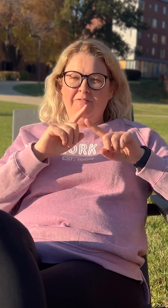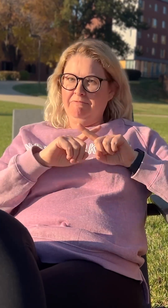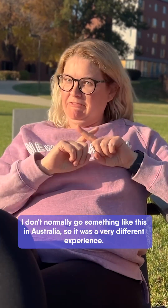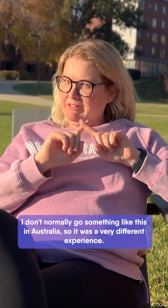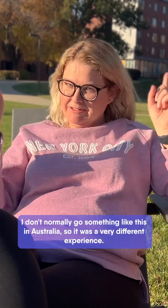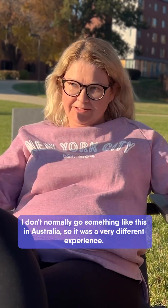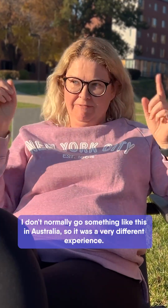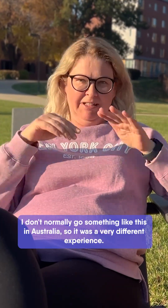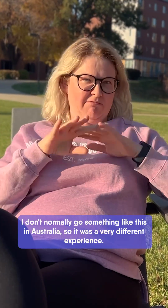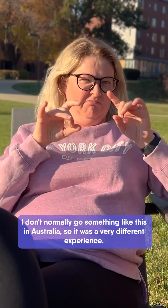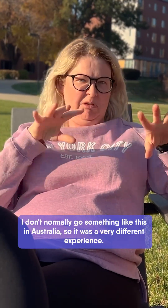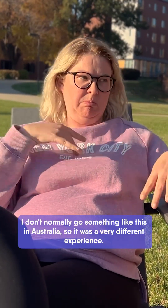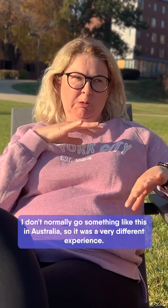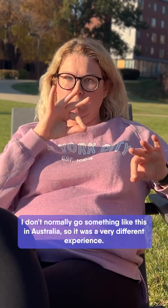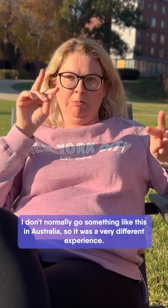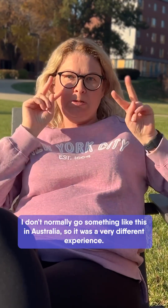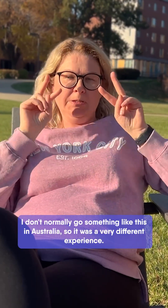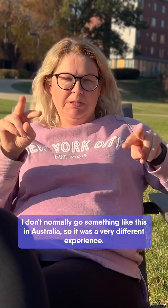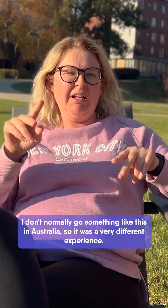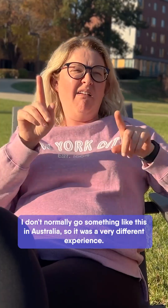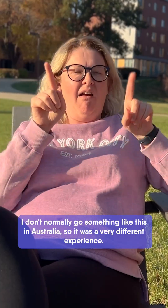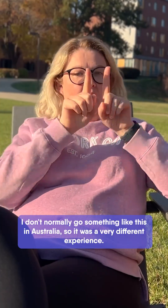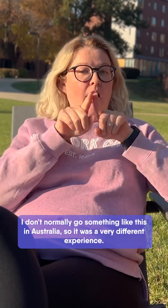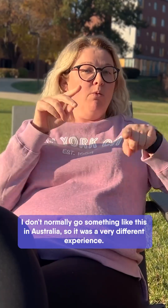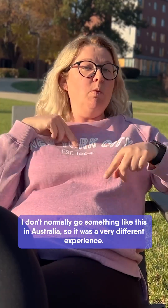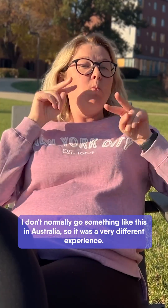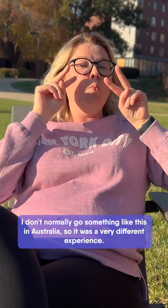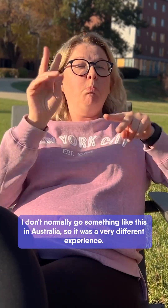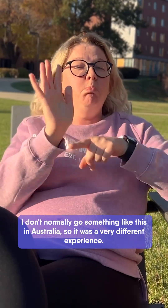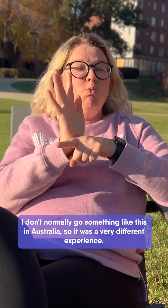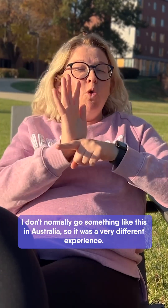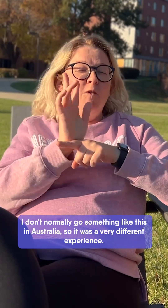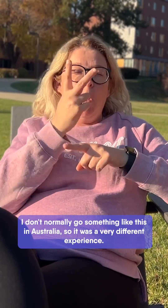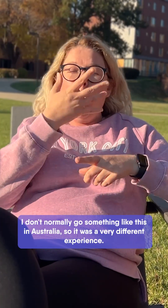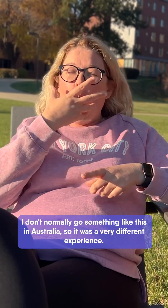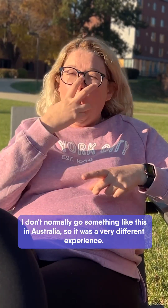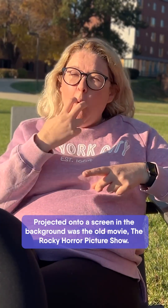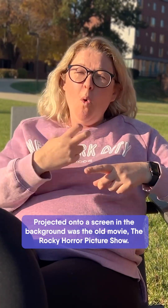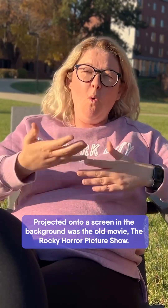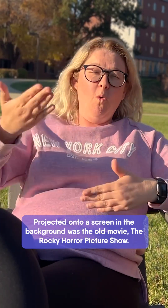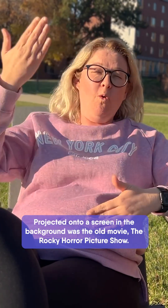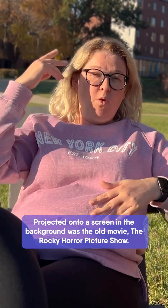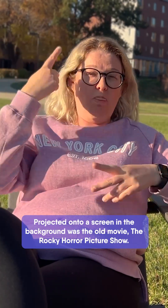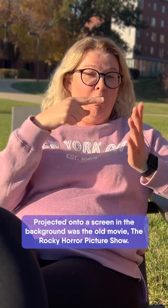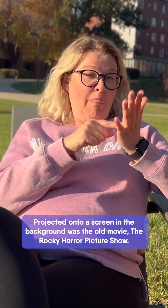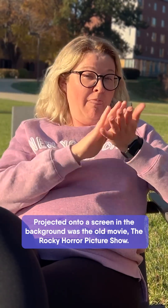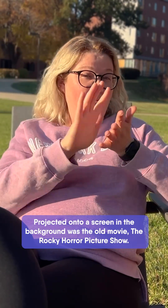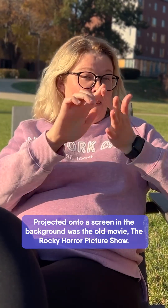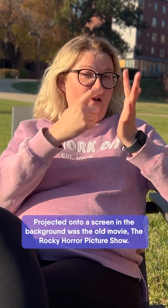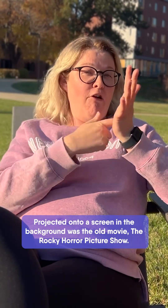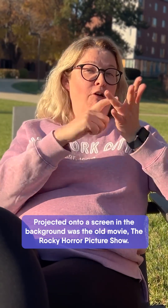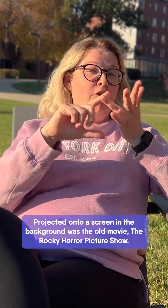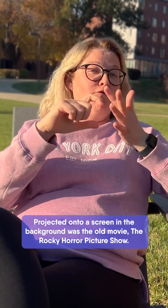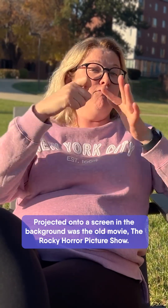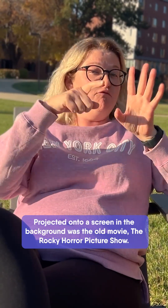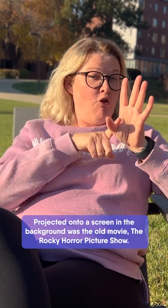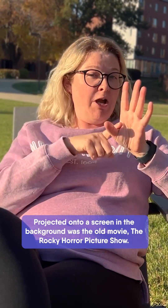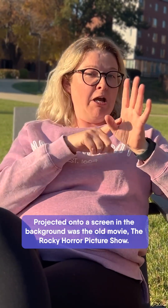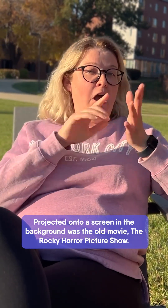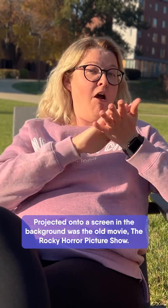I don't normally go to something like this in Australia, so it was a very different experience. Projected onto a screen in the background was the old movie, The Rocky